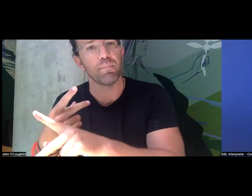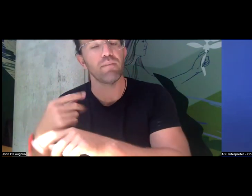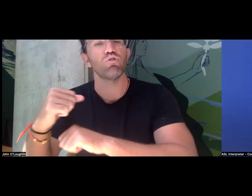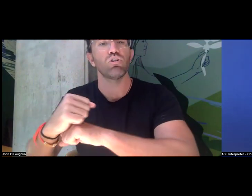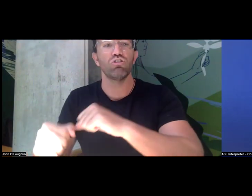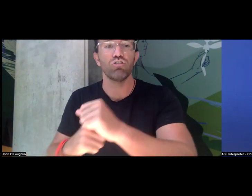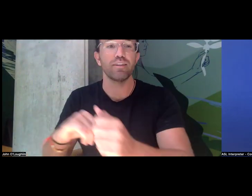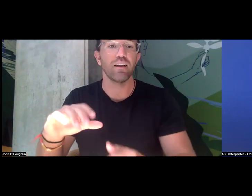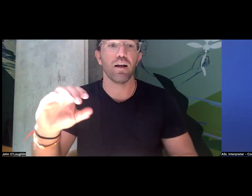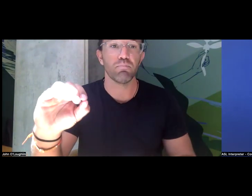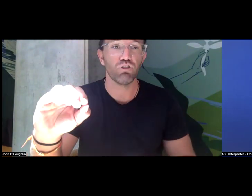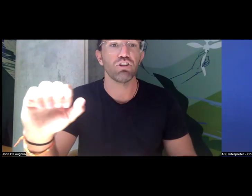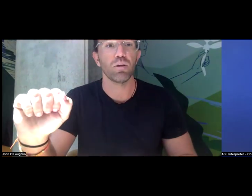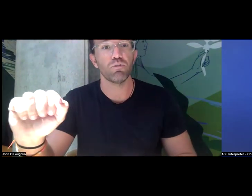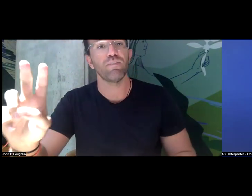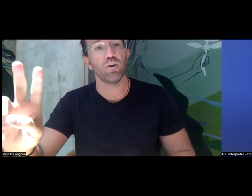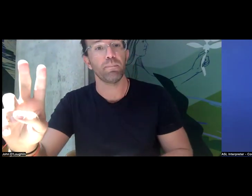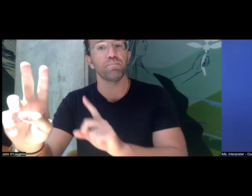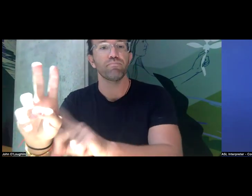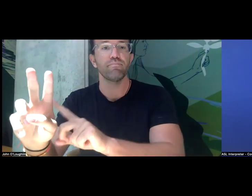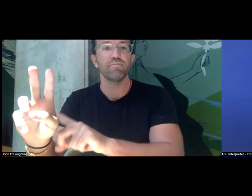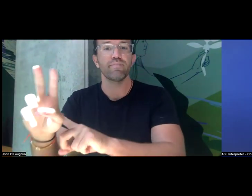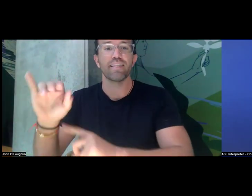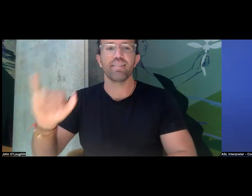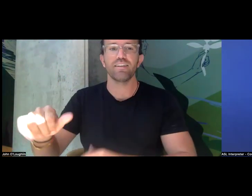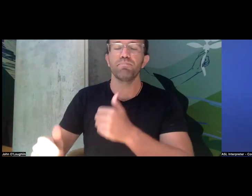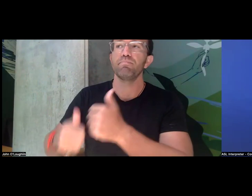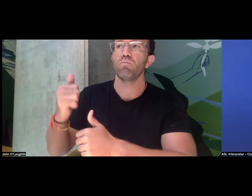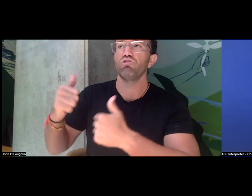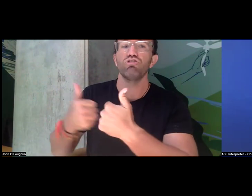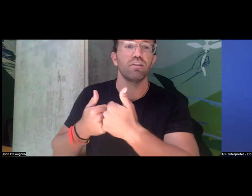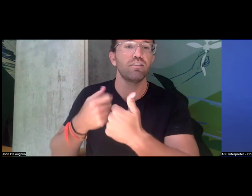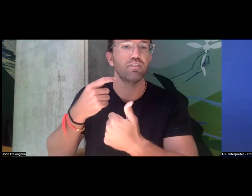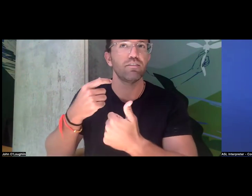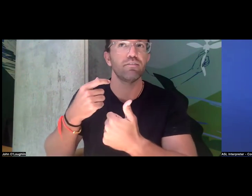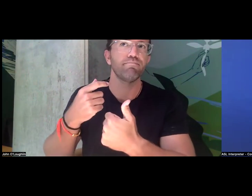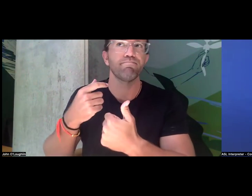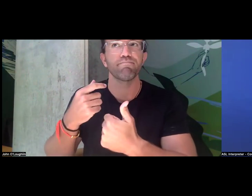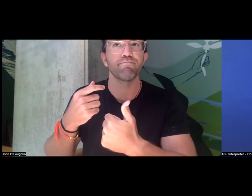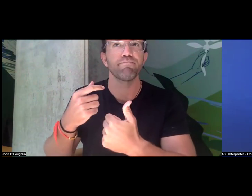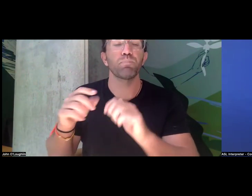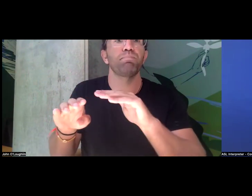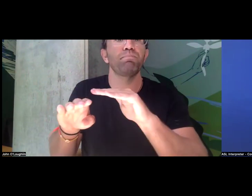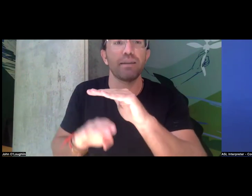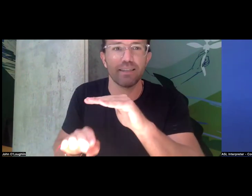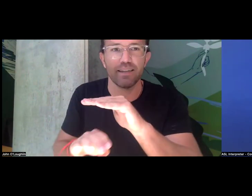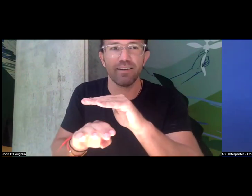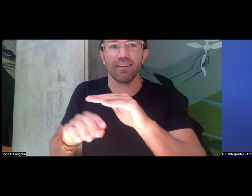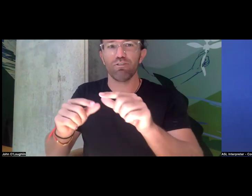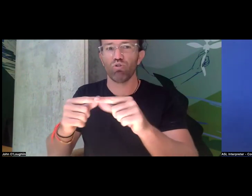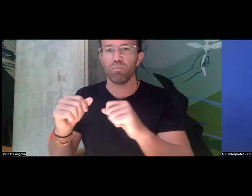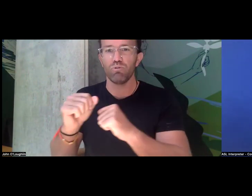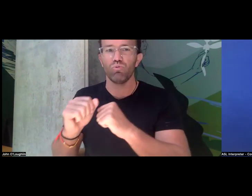grammatically structurally correct in English. And then when you switch it around to object, subject, verb, that's more of a